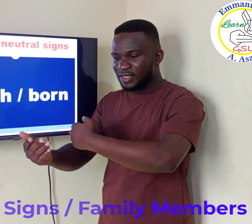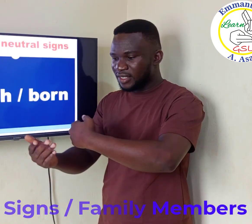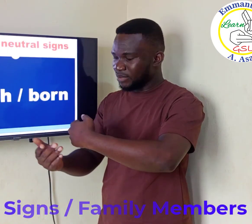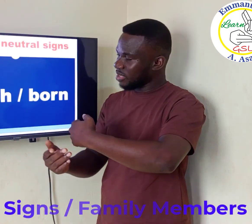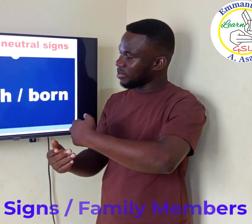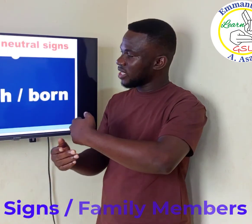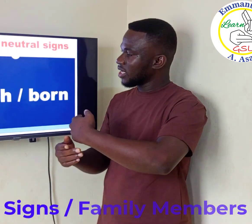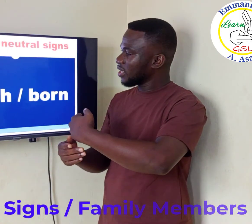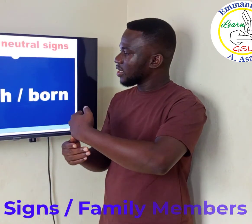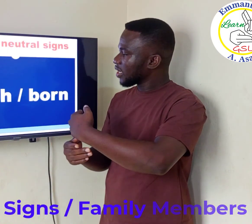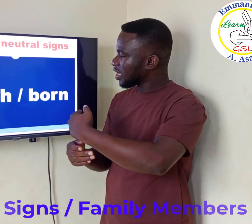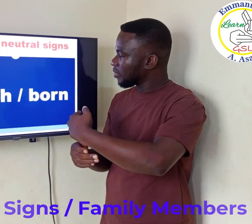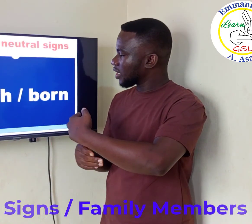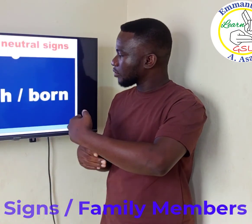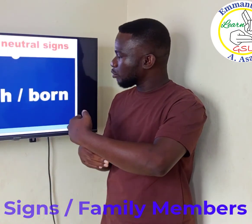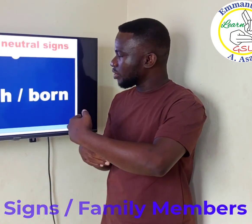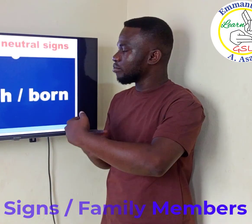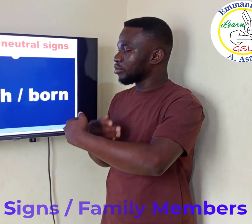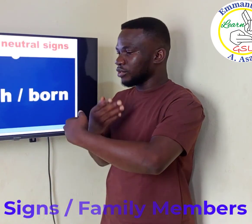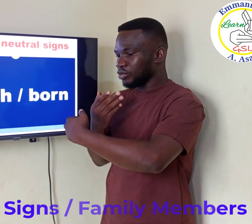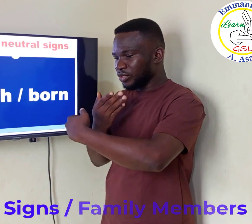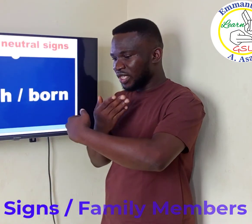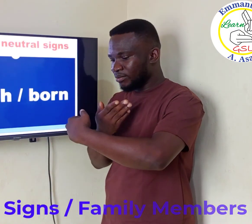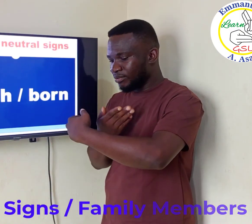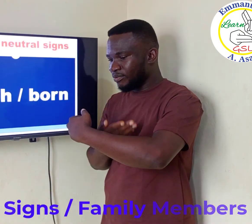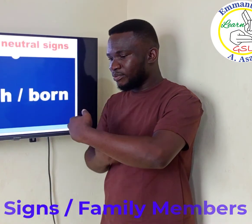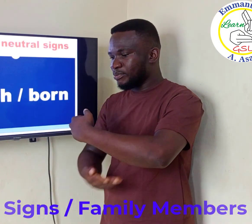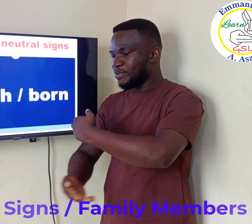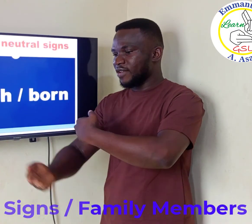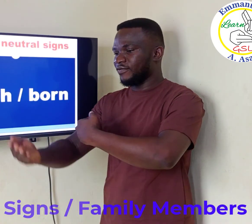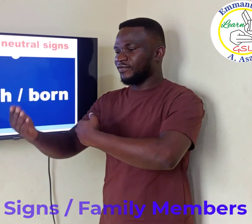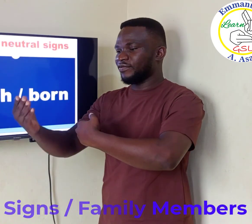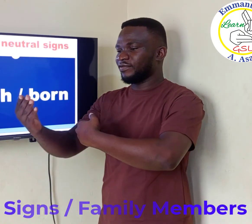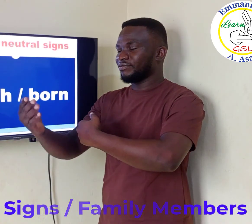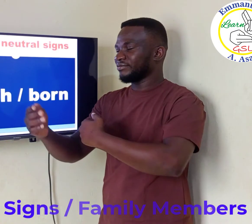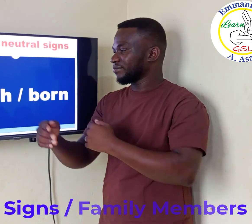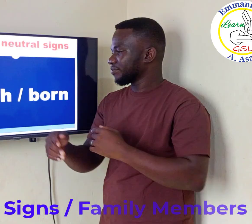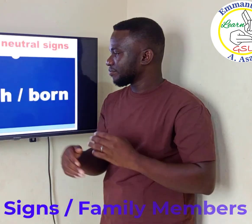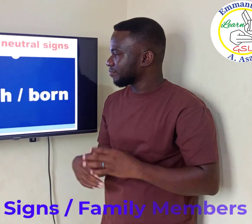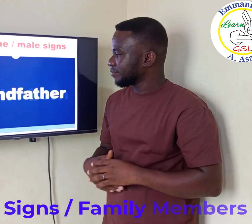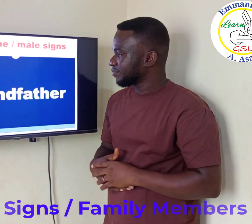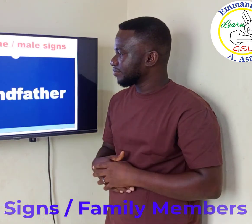indicating the baby coming out or being born. So we say birth.